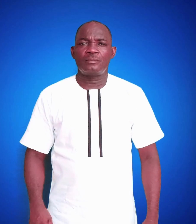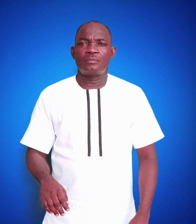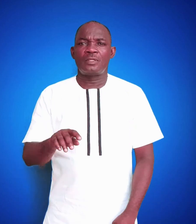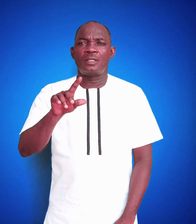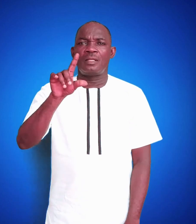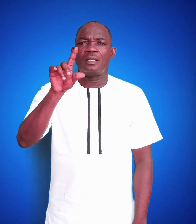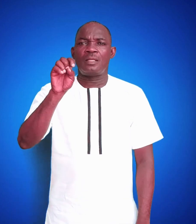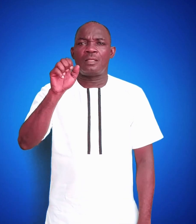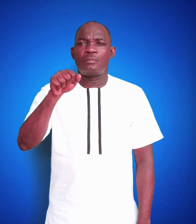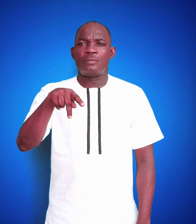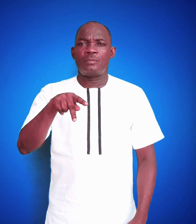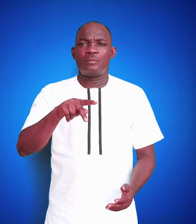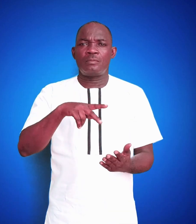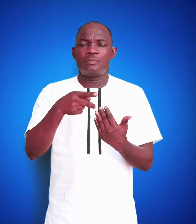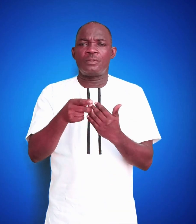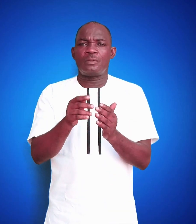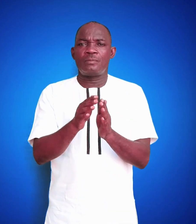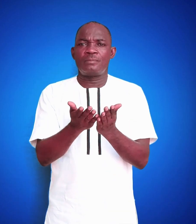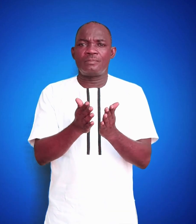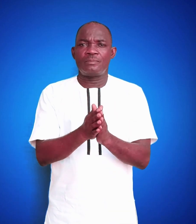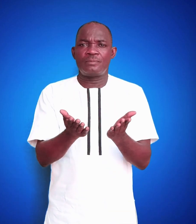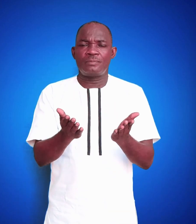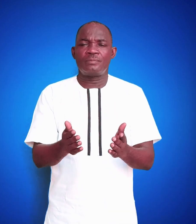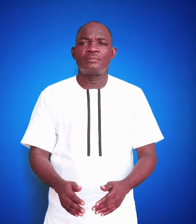The LEAP Programme Handbook.